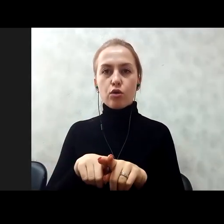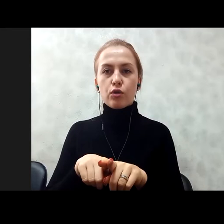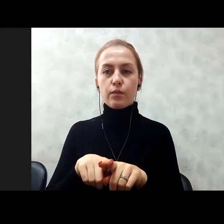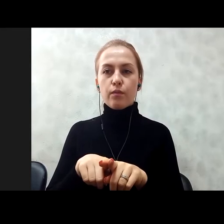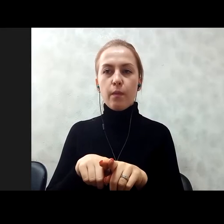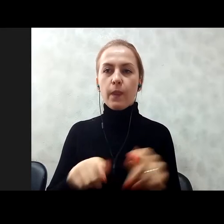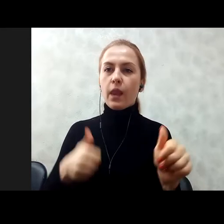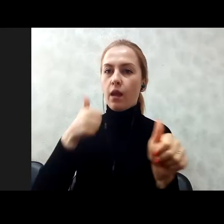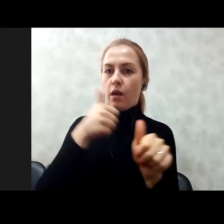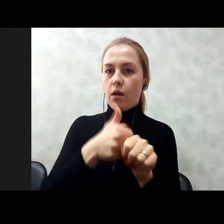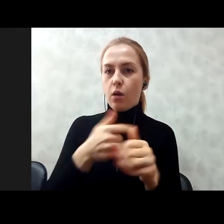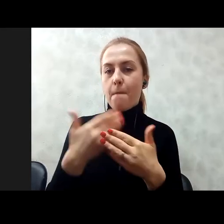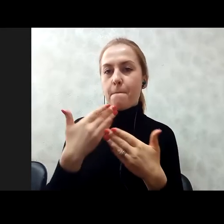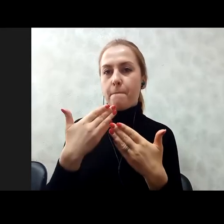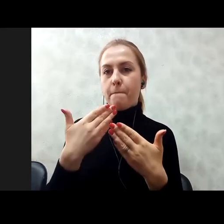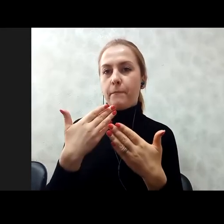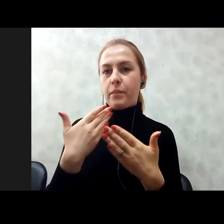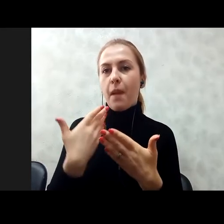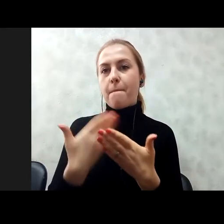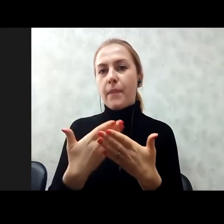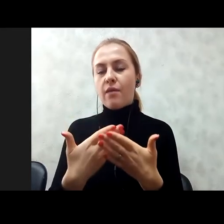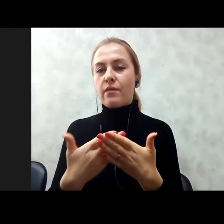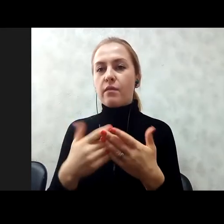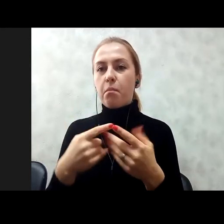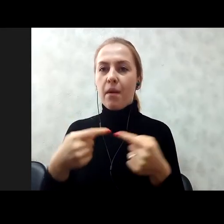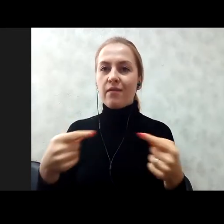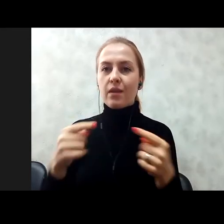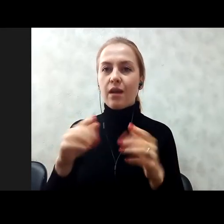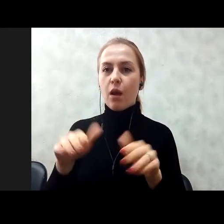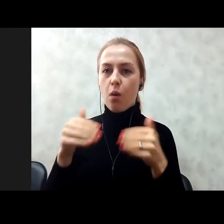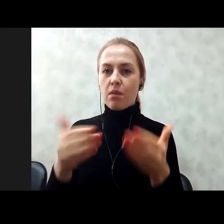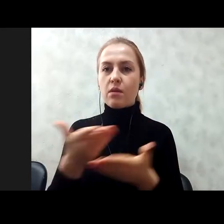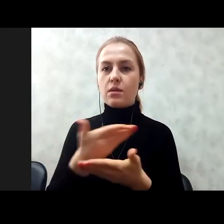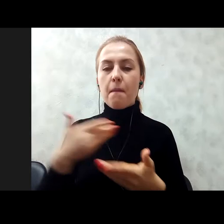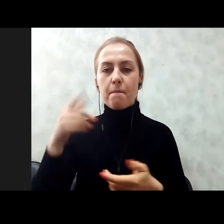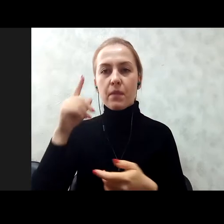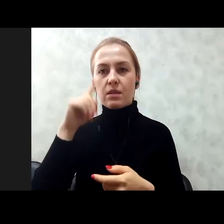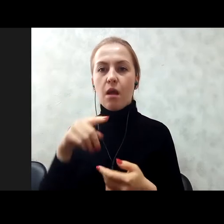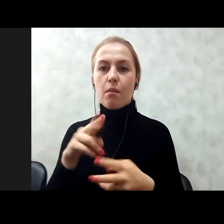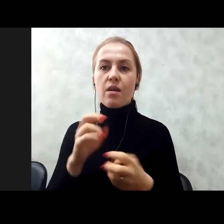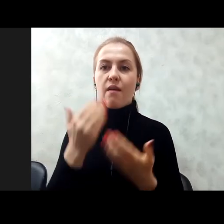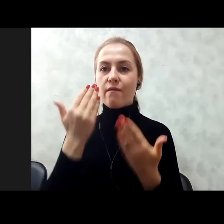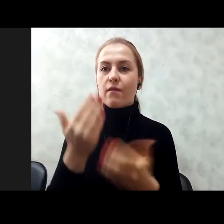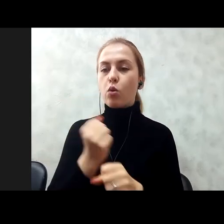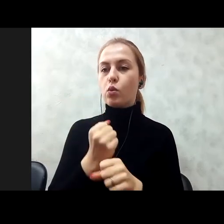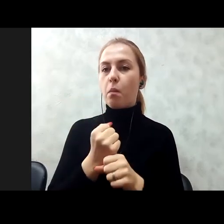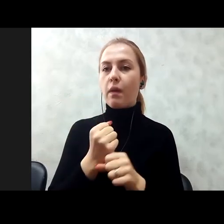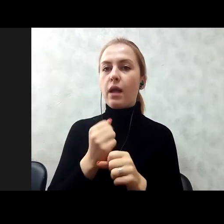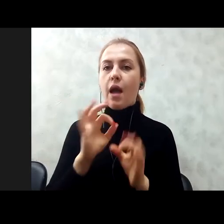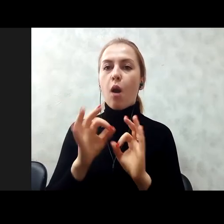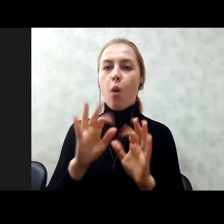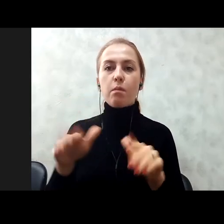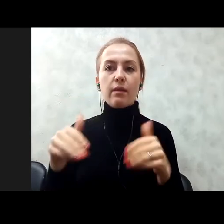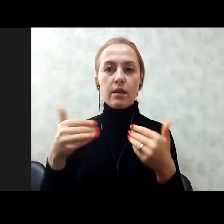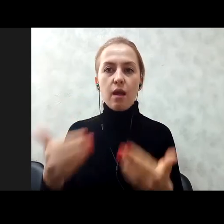behalf of the Congress, Stuart, and as well as the other reports once finalized by the ODIHR and the